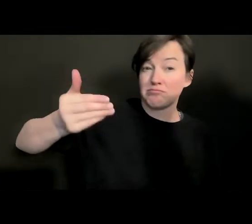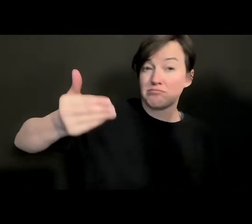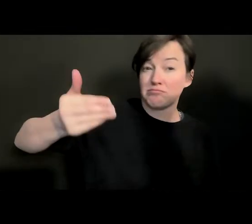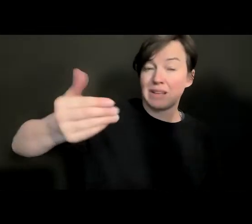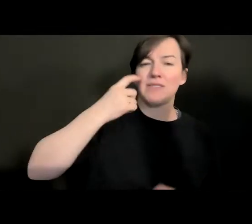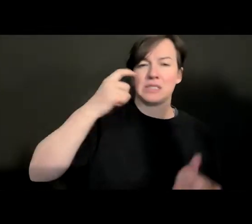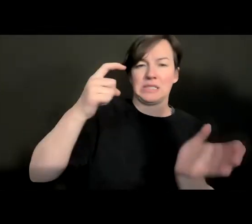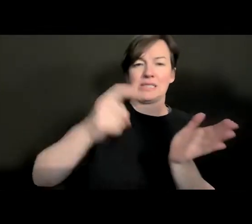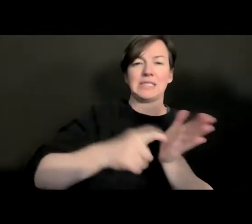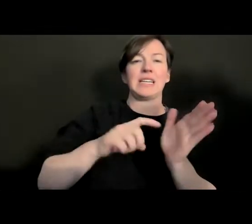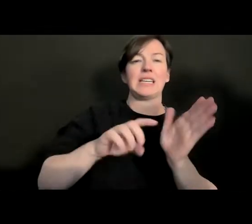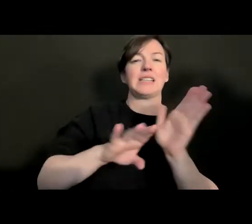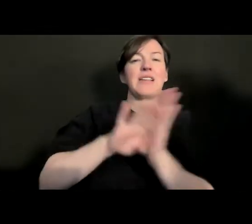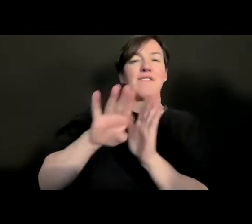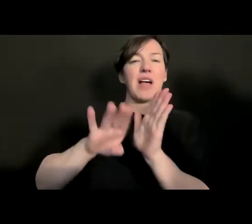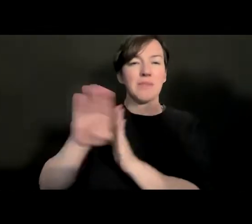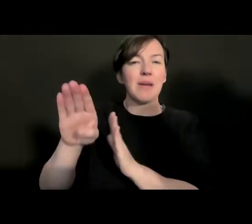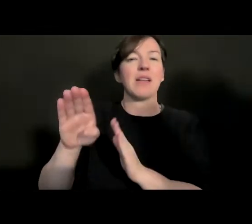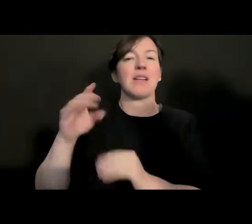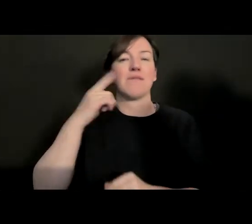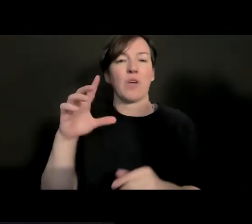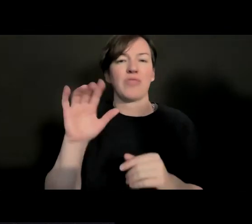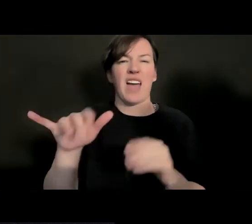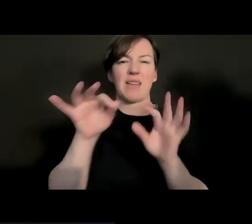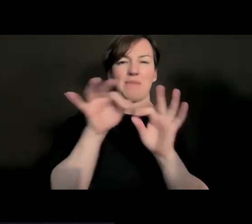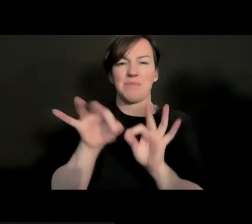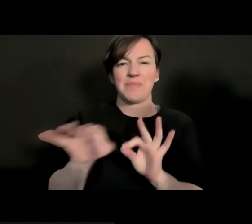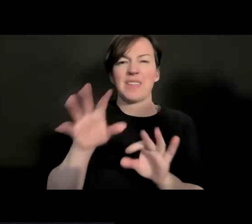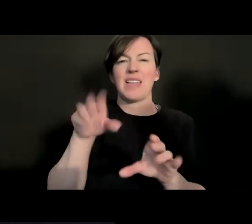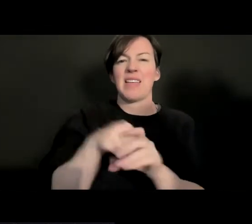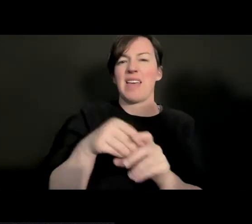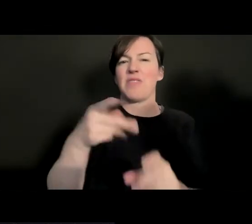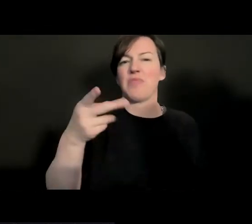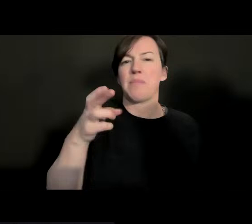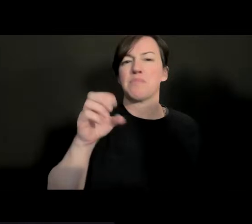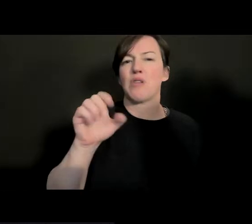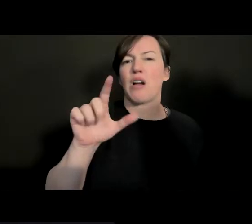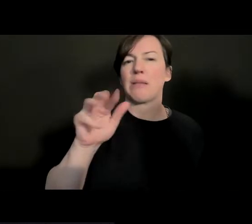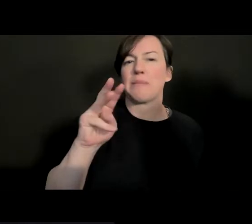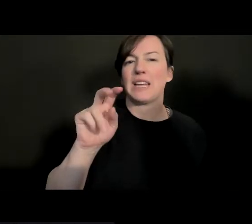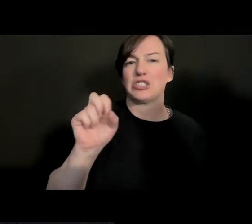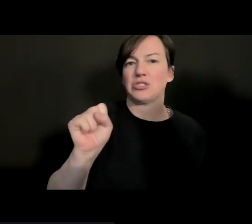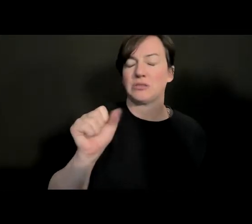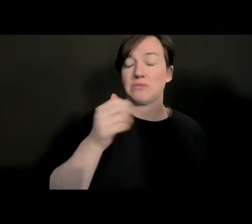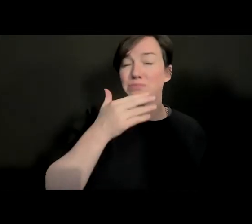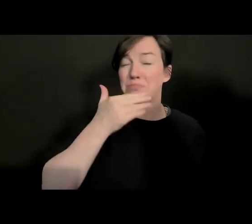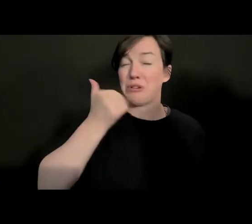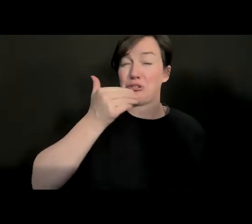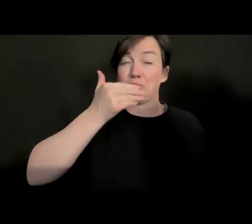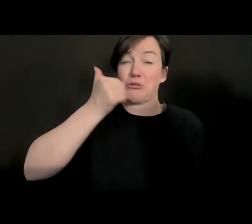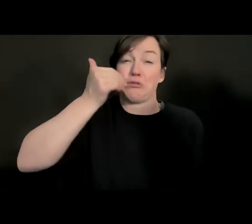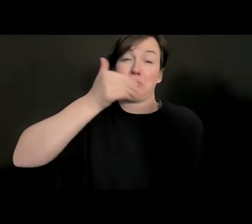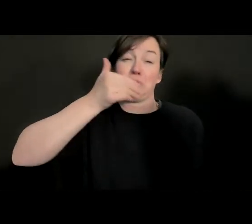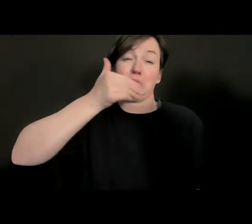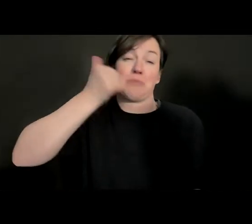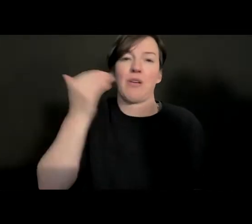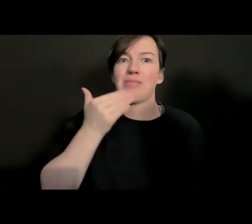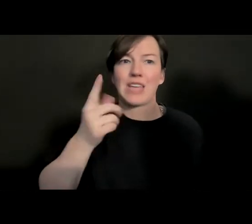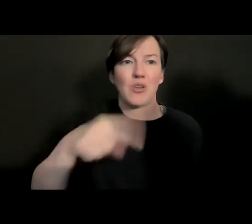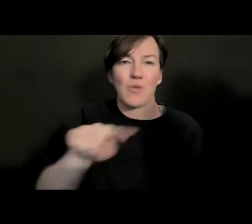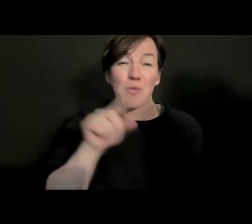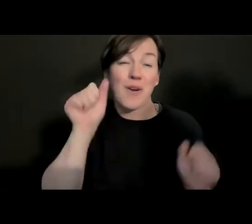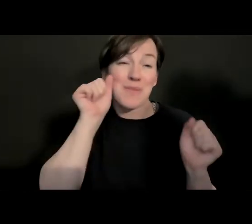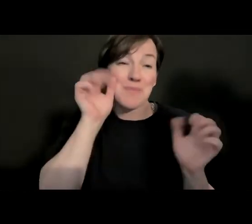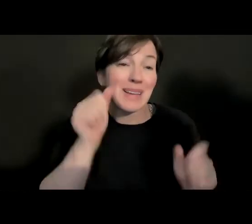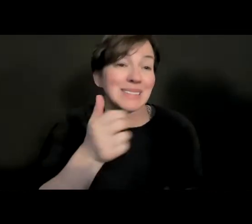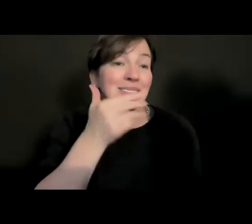development of the verbiage in the proclamations, and they just keep getting better and better. So thank you. You all are amazing. And I